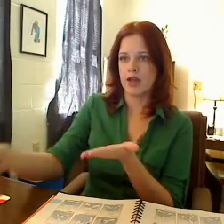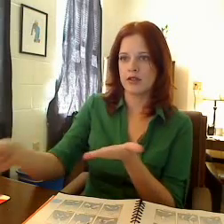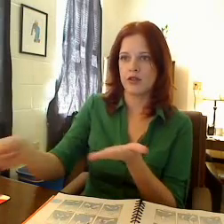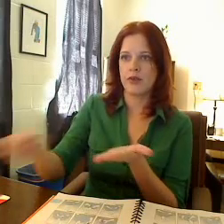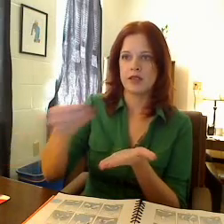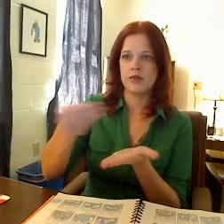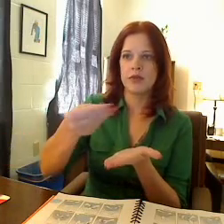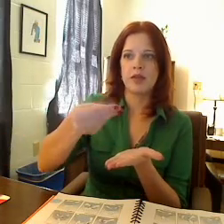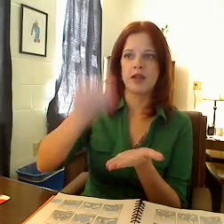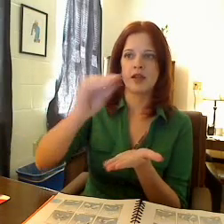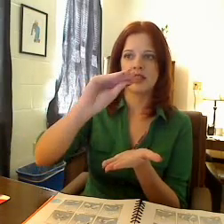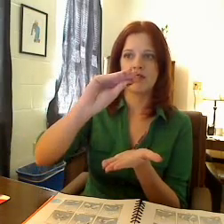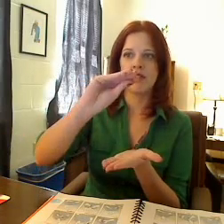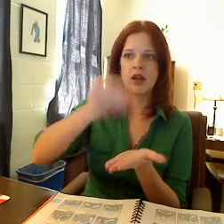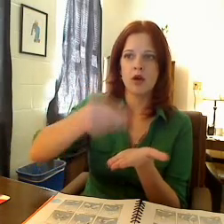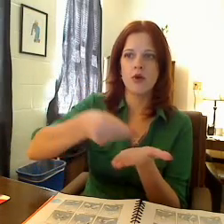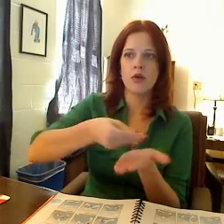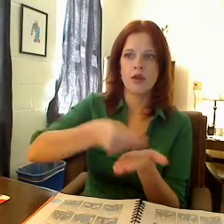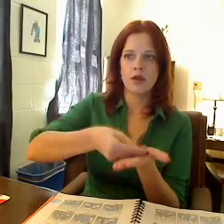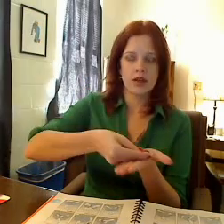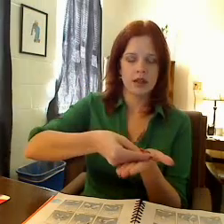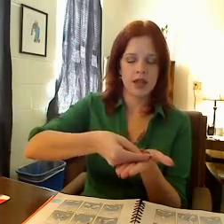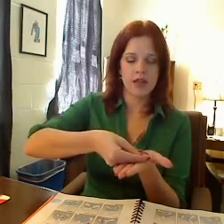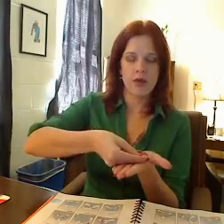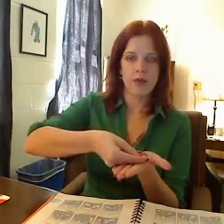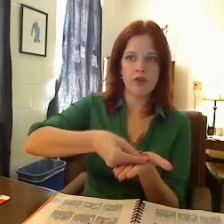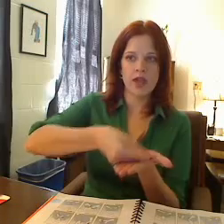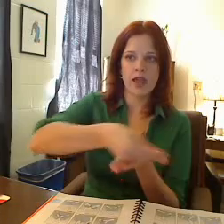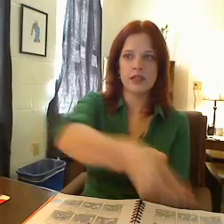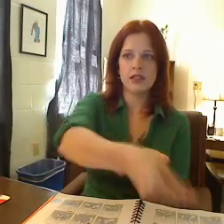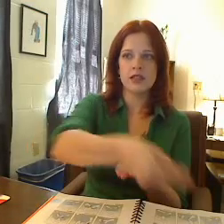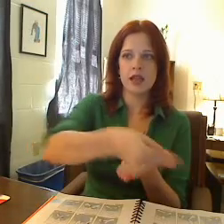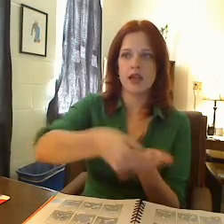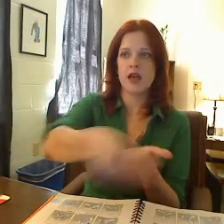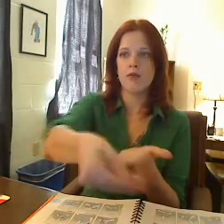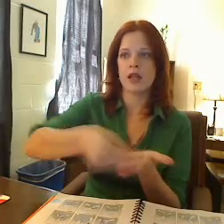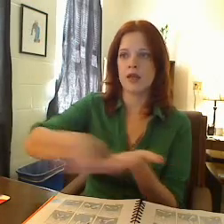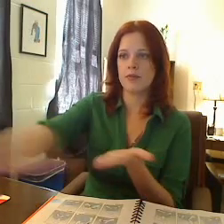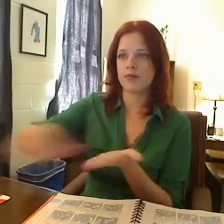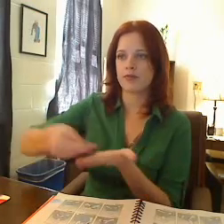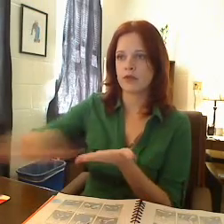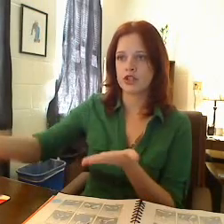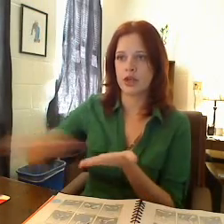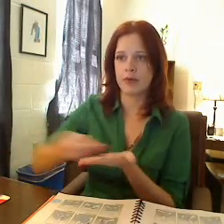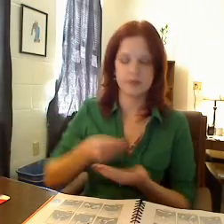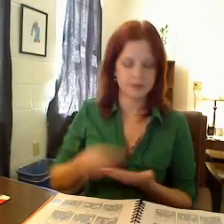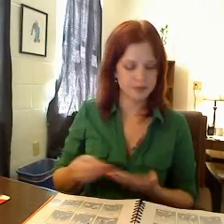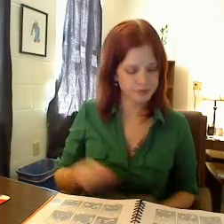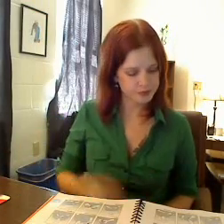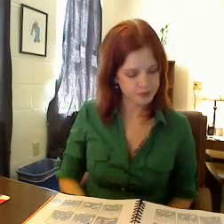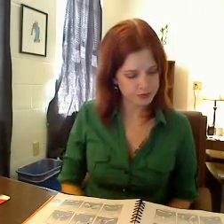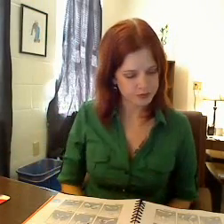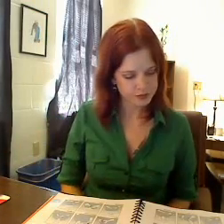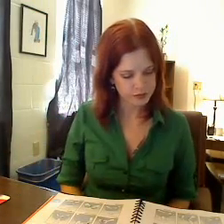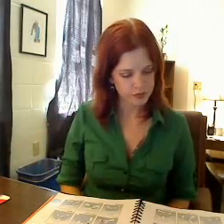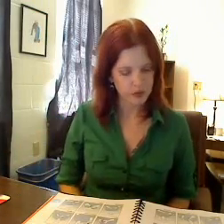So you're buying something repeatedly. It's a flat O, laying in the palm of your hand, handing out money. Shopping.